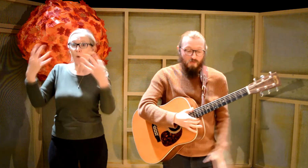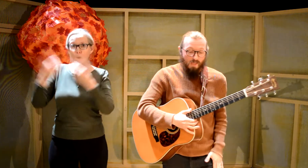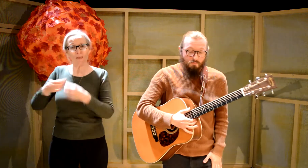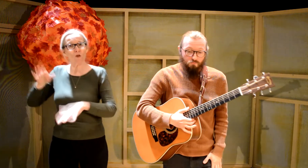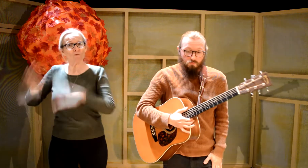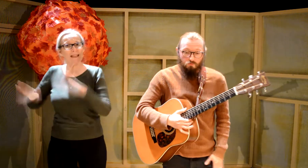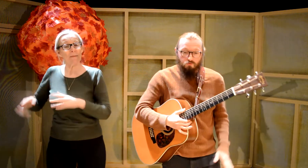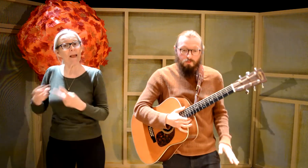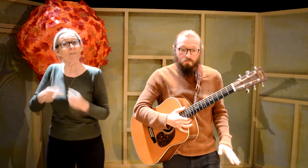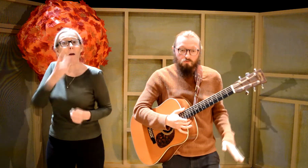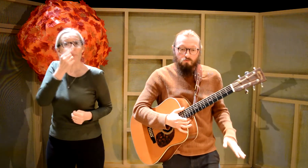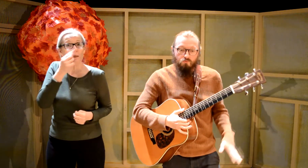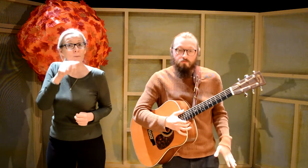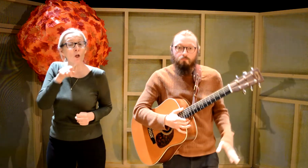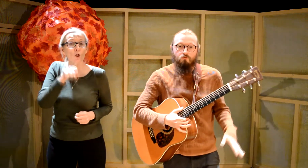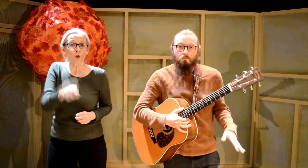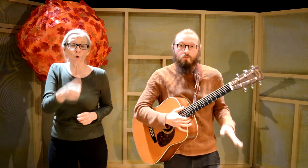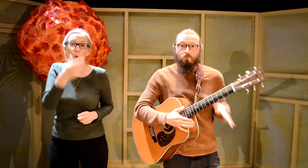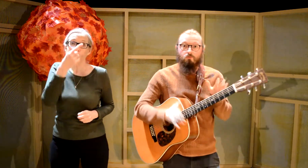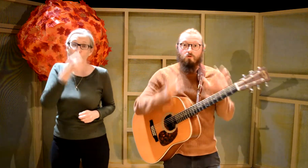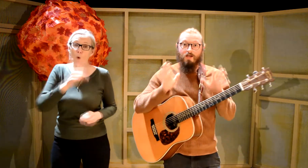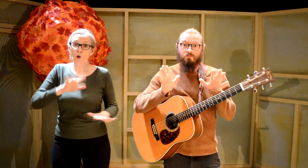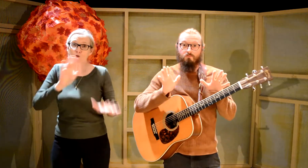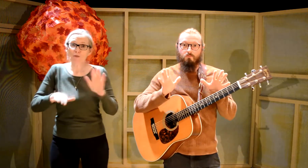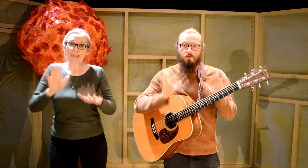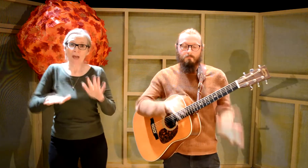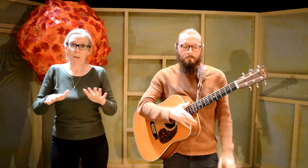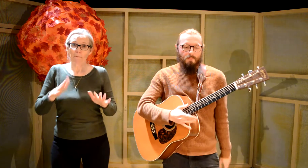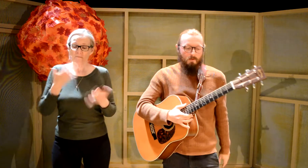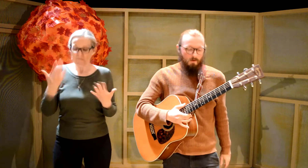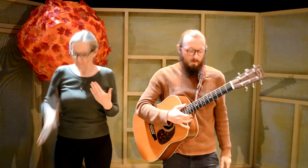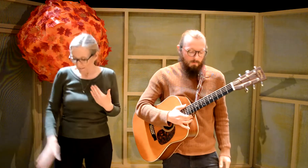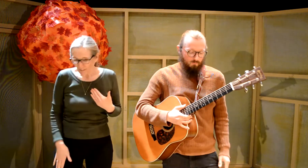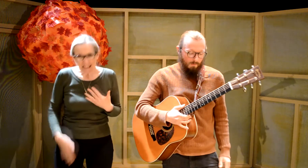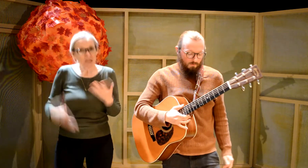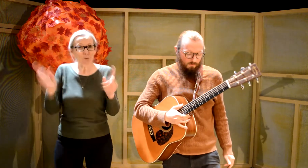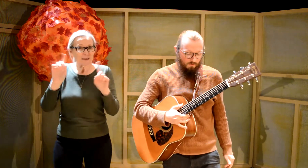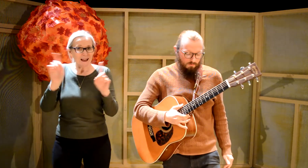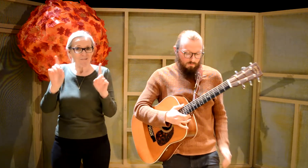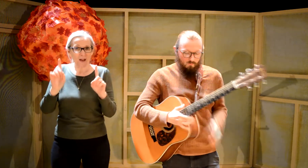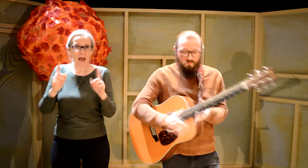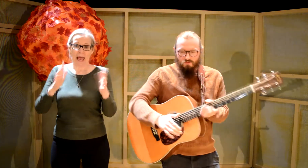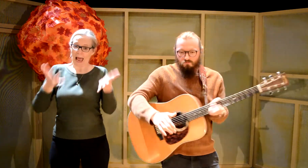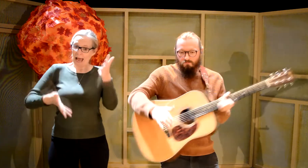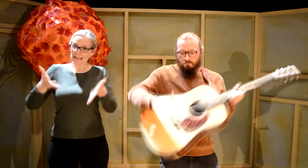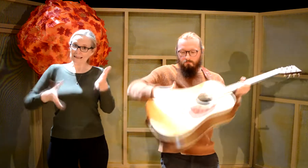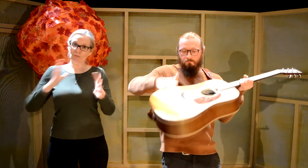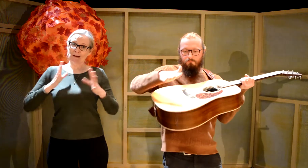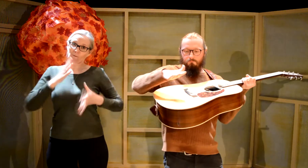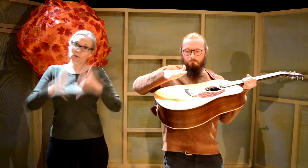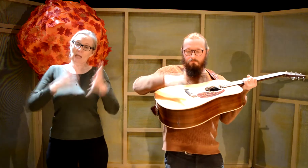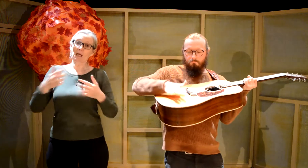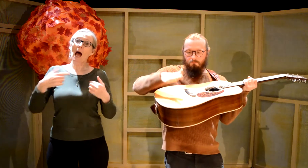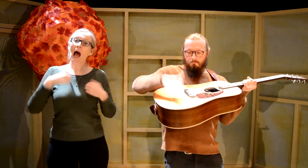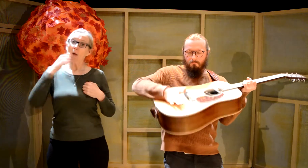Now, if you're able to, you could maybe do your rhythm somewhere else so your hands are free. So I'm going to do this rhythm.